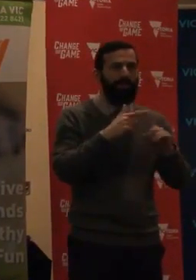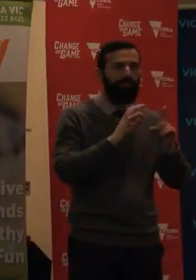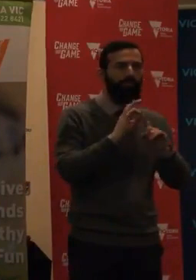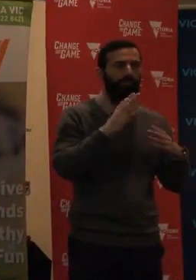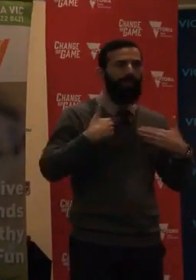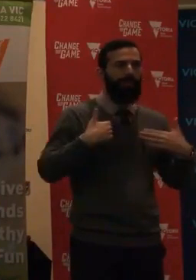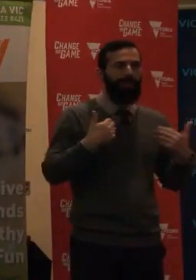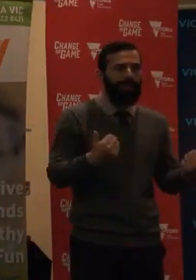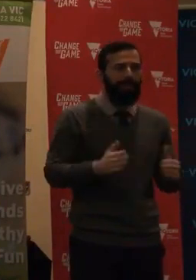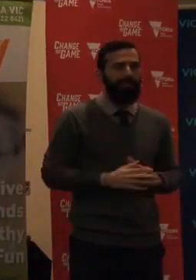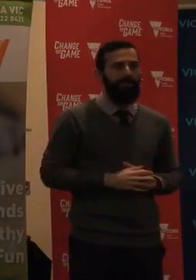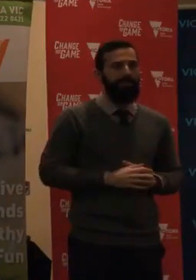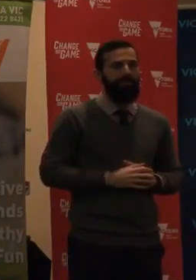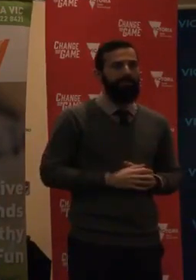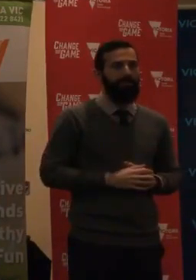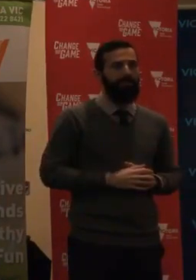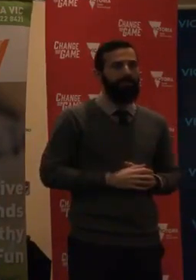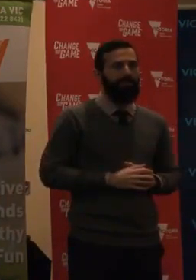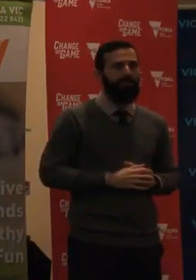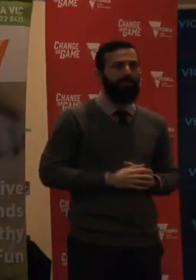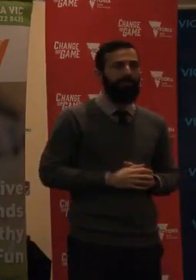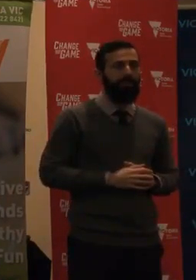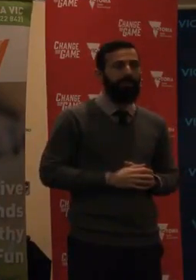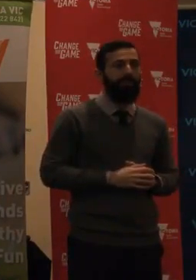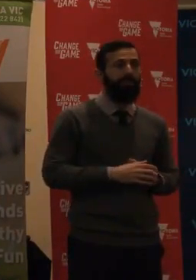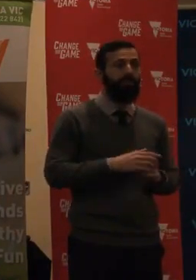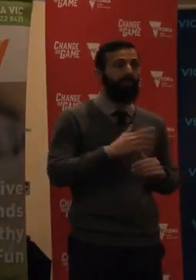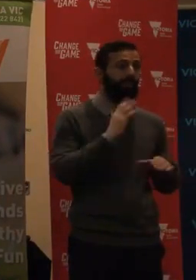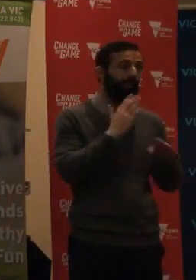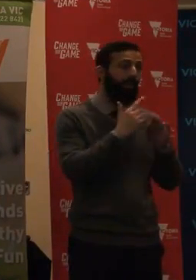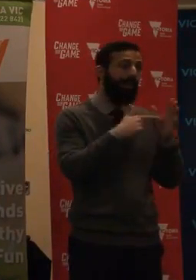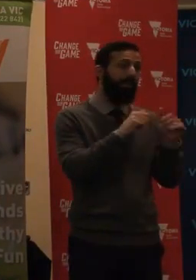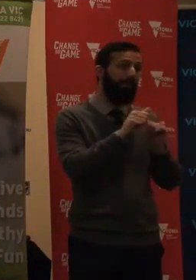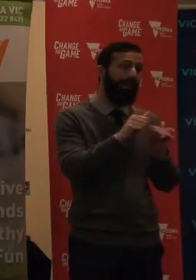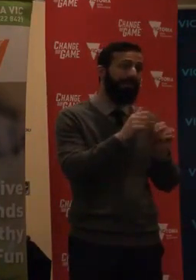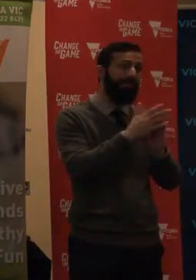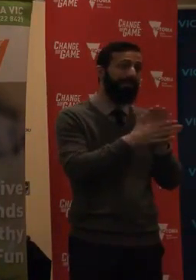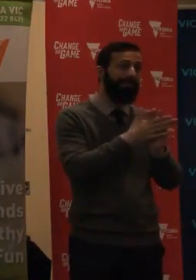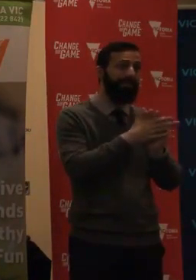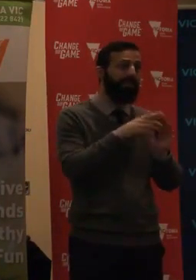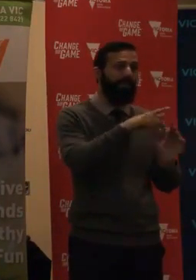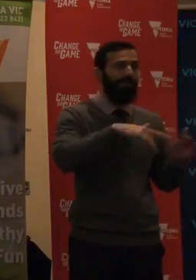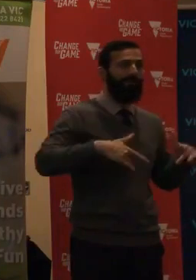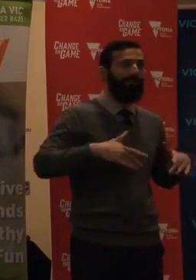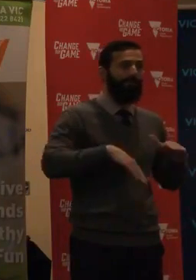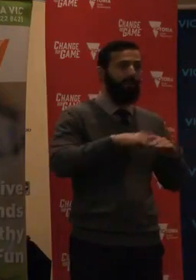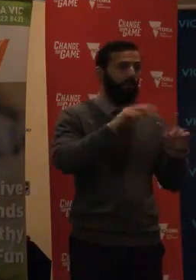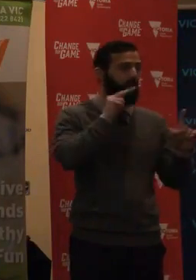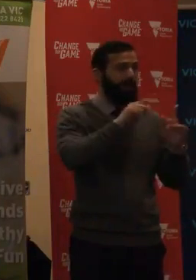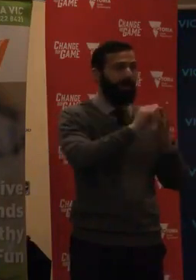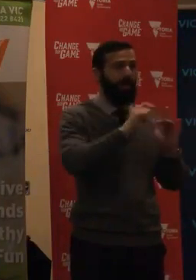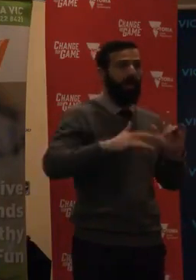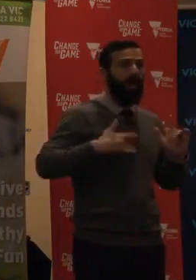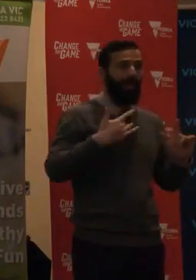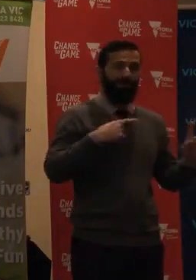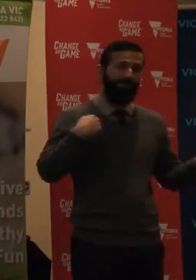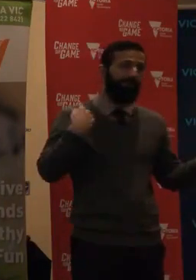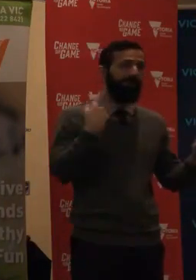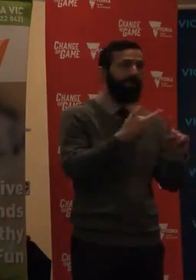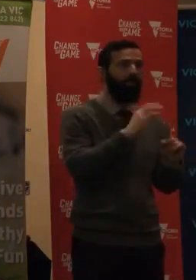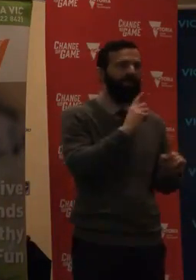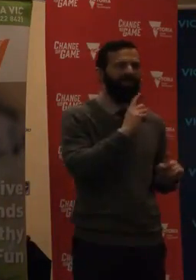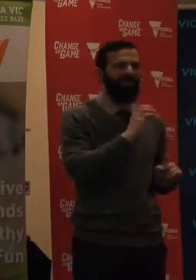wellbeing. A scheme which, working at its best, is intended to take a lifetime approach, so that rather than saying, what do you need this